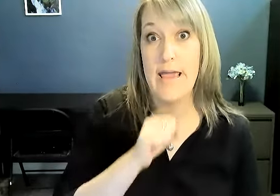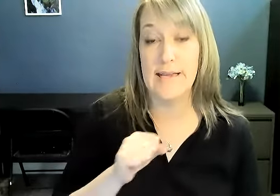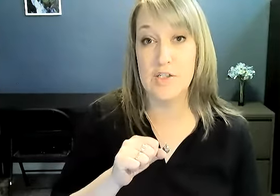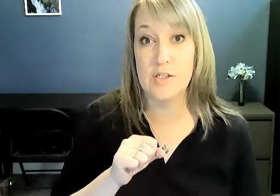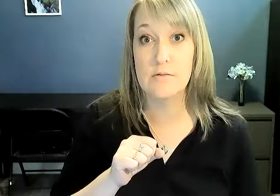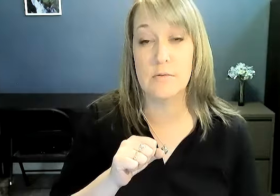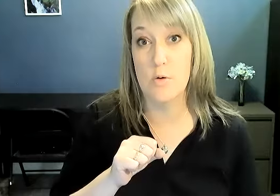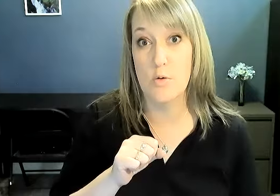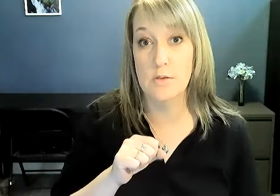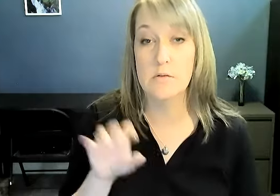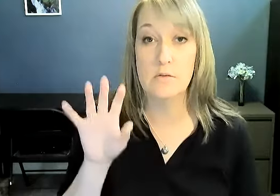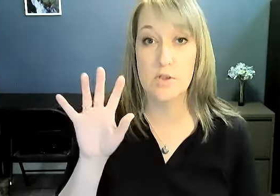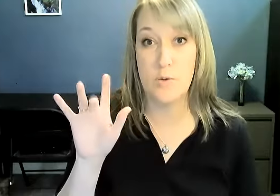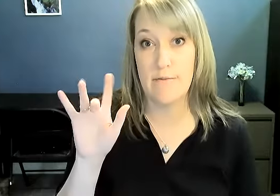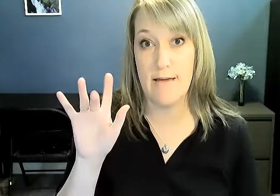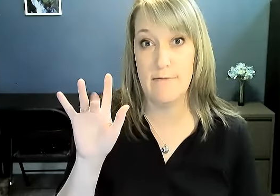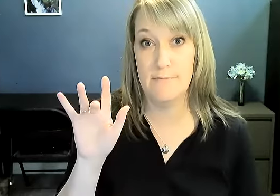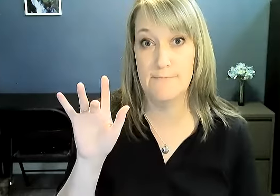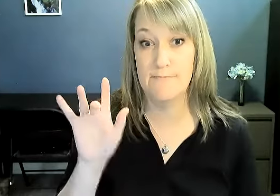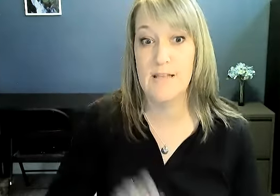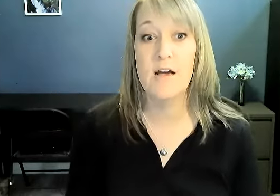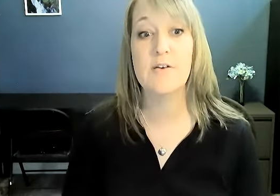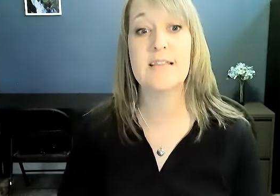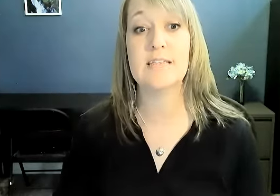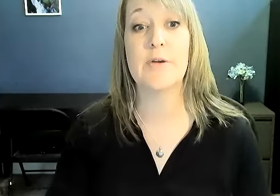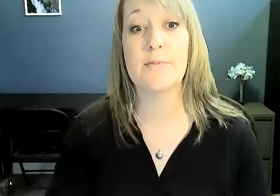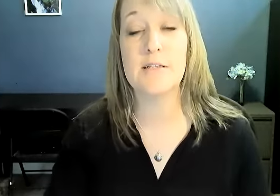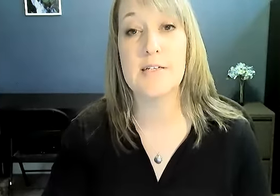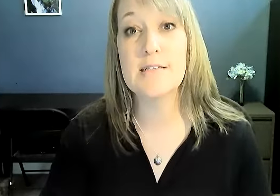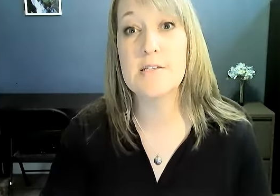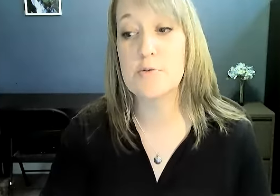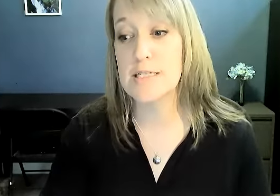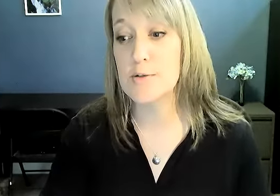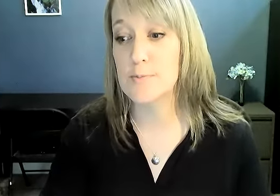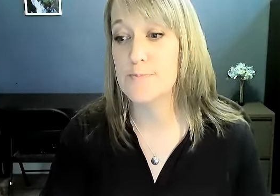age or old 25. All right, that's vocabulary list 22.